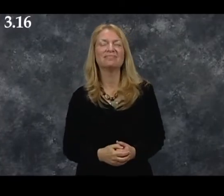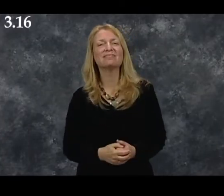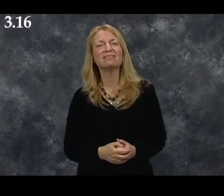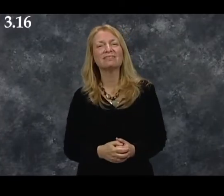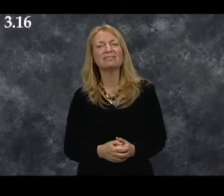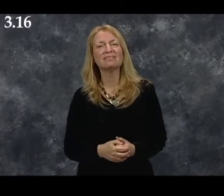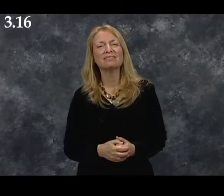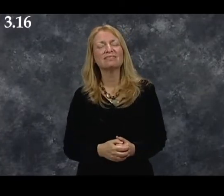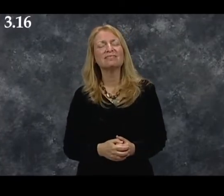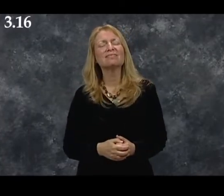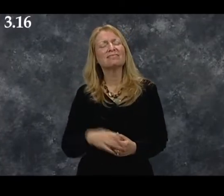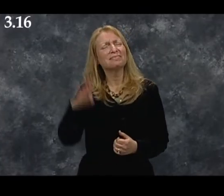curriculum.